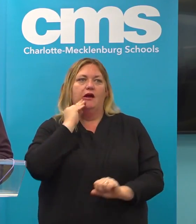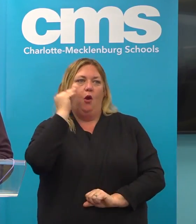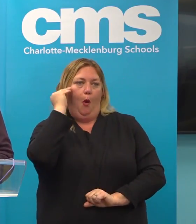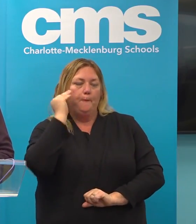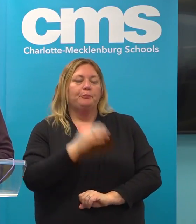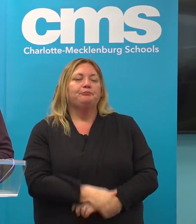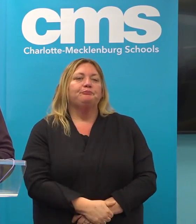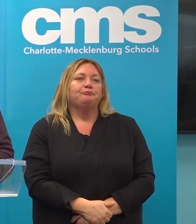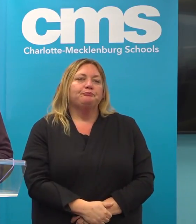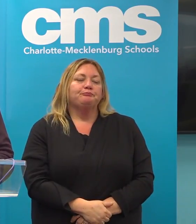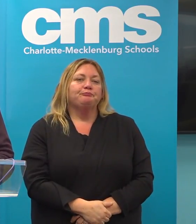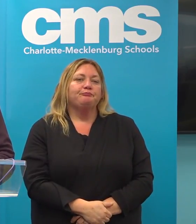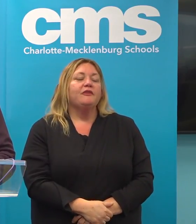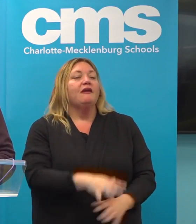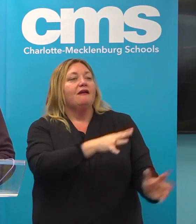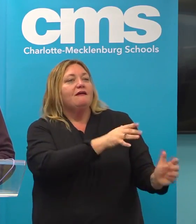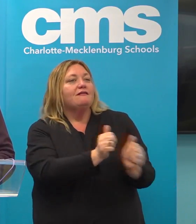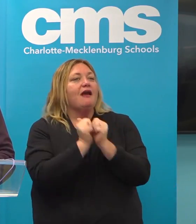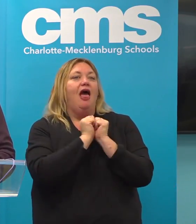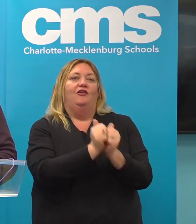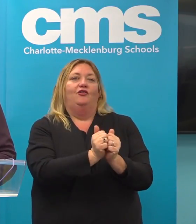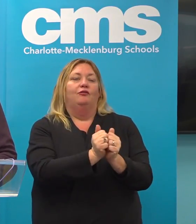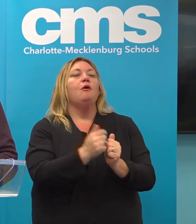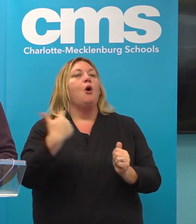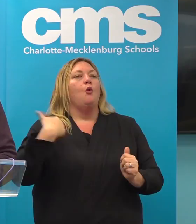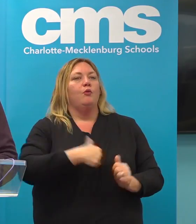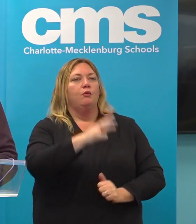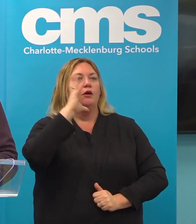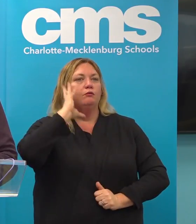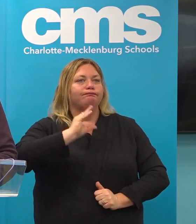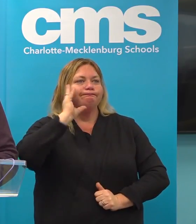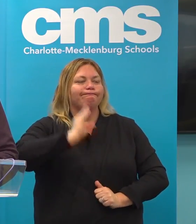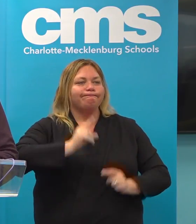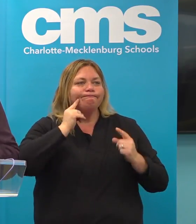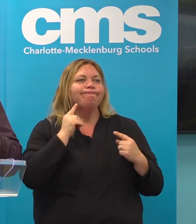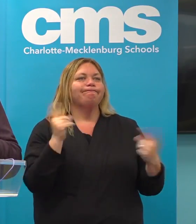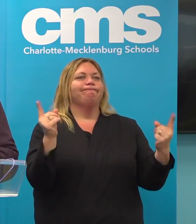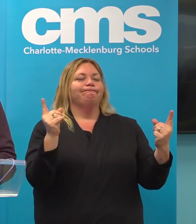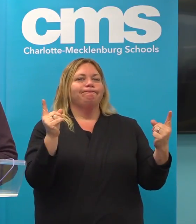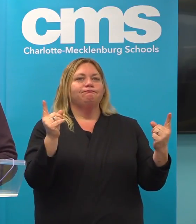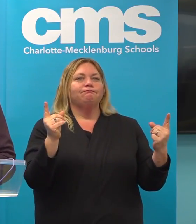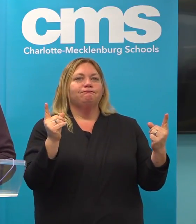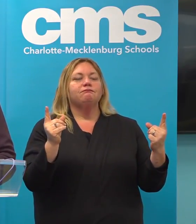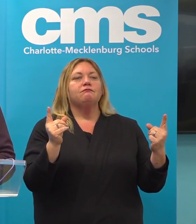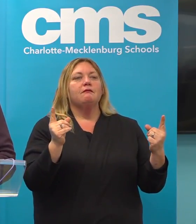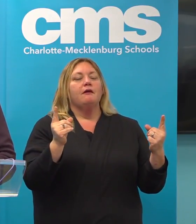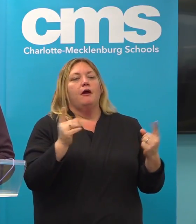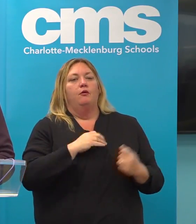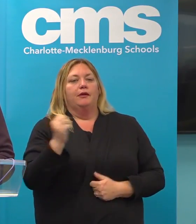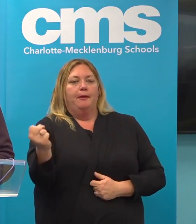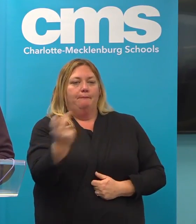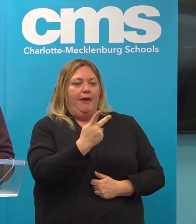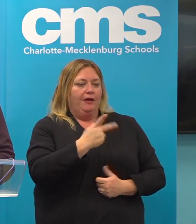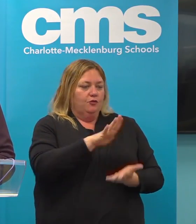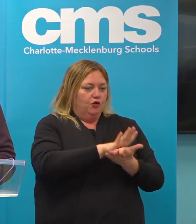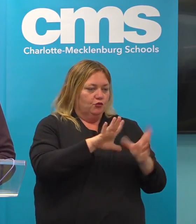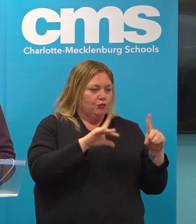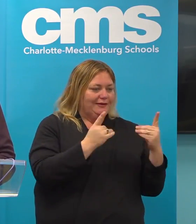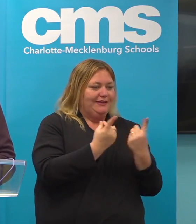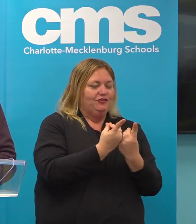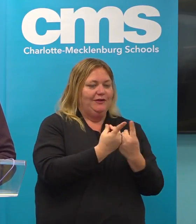home. Together, we're going to get through this. And together, you as students are going to come back to our school